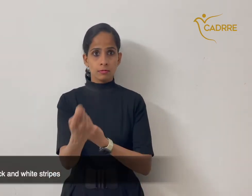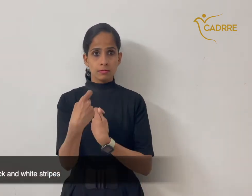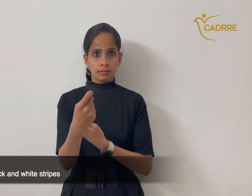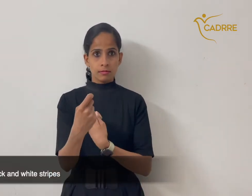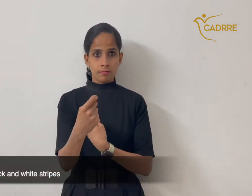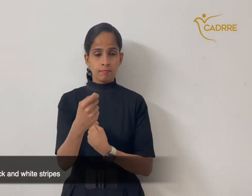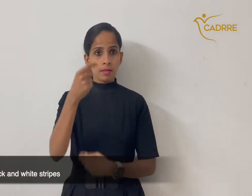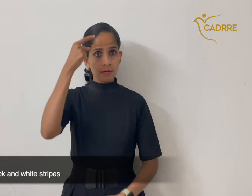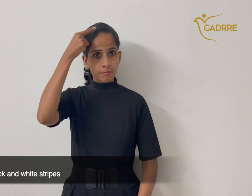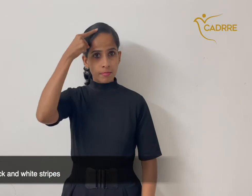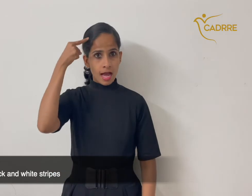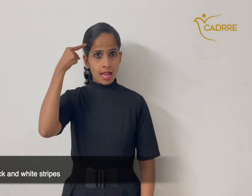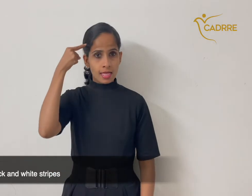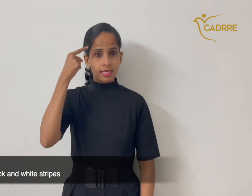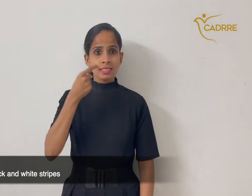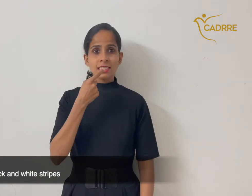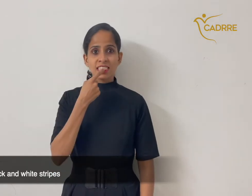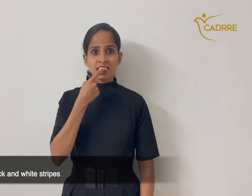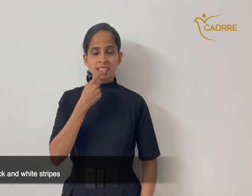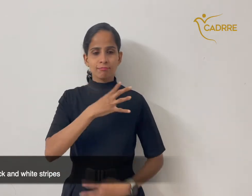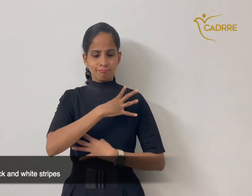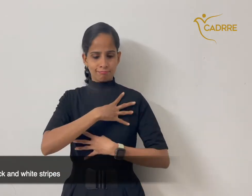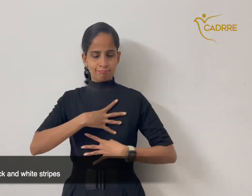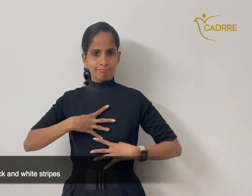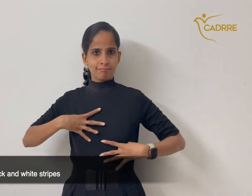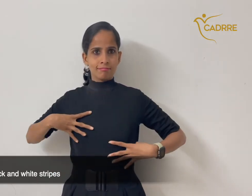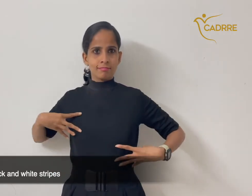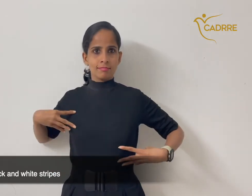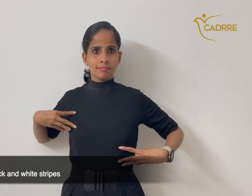Zebra. Signs for horse, black and white stripes.